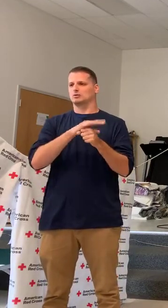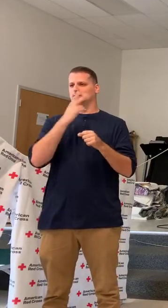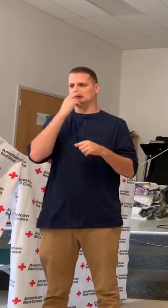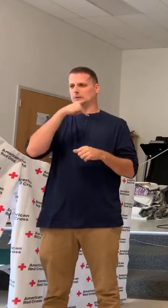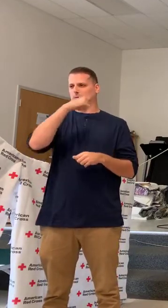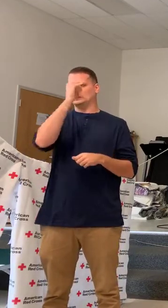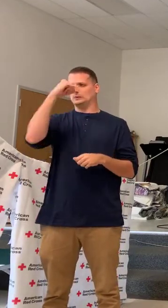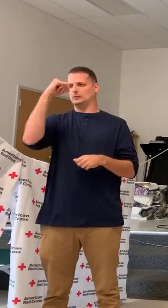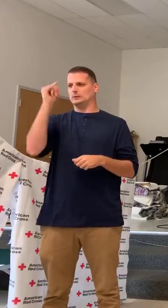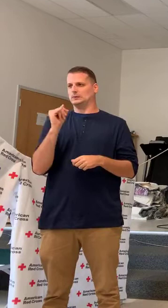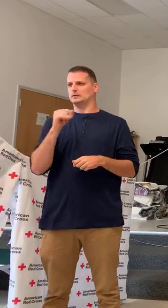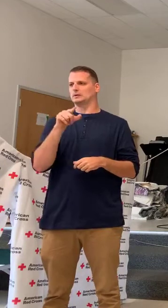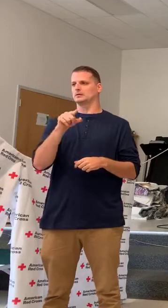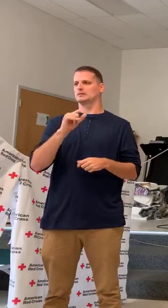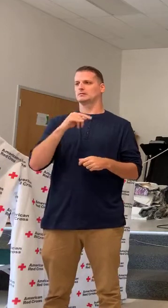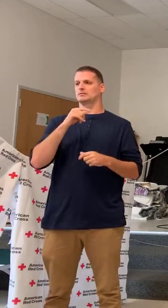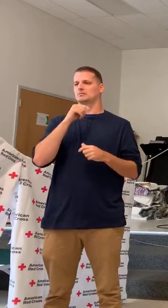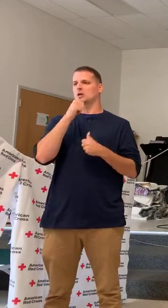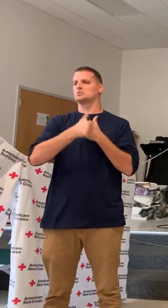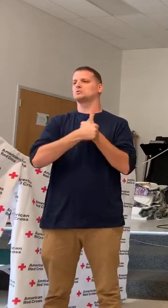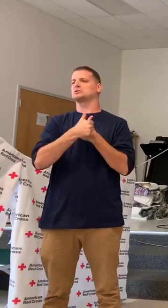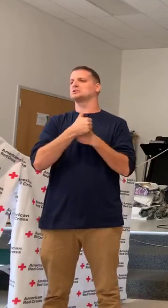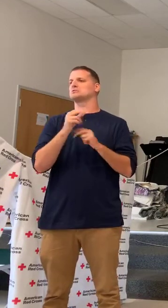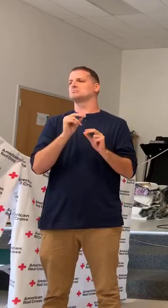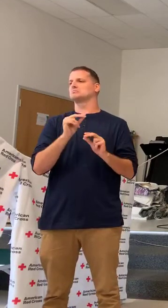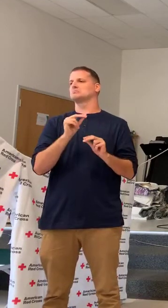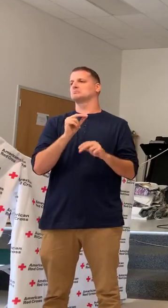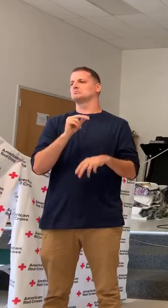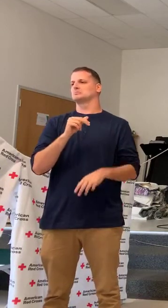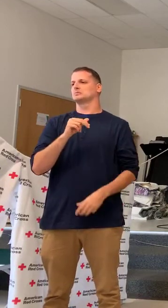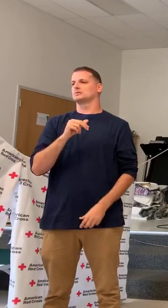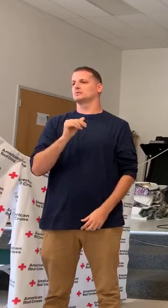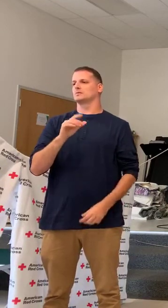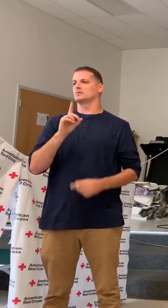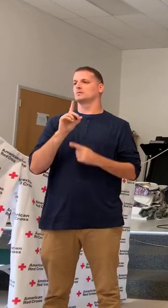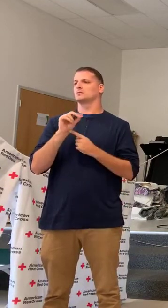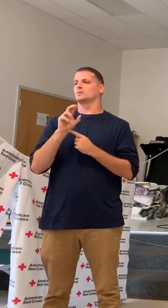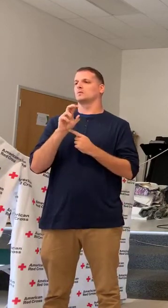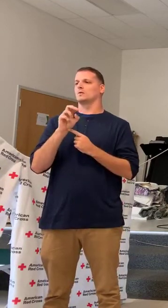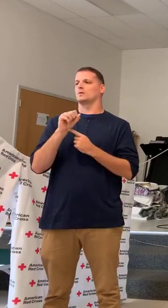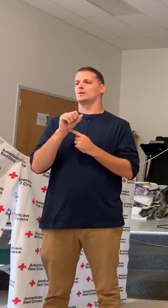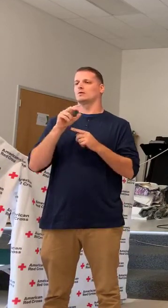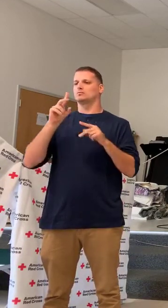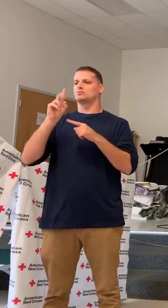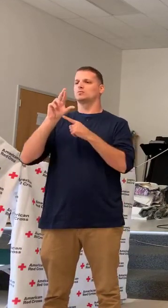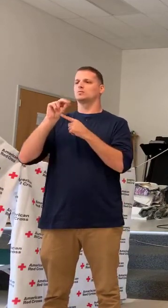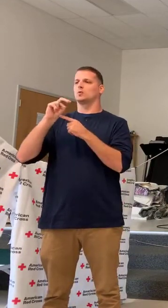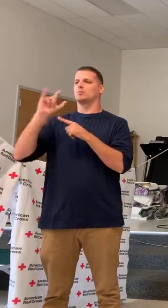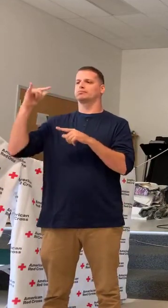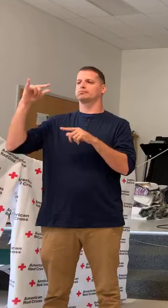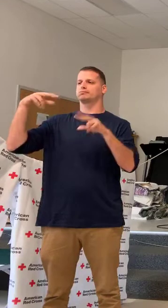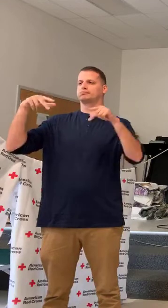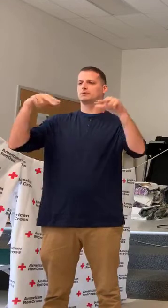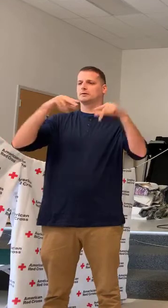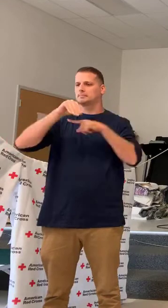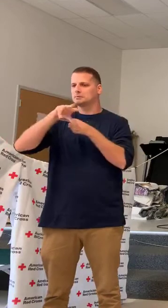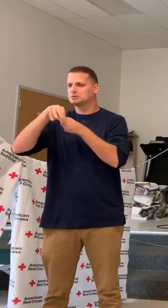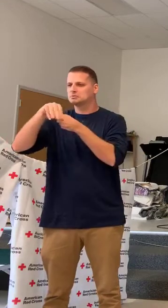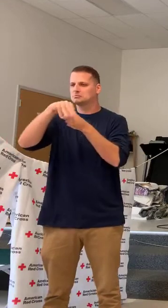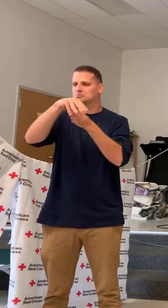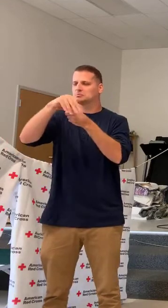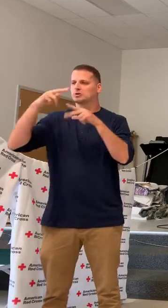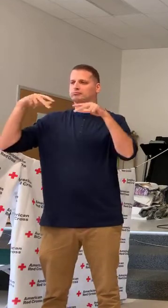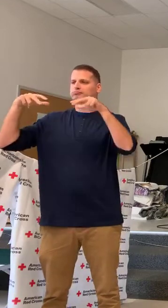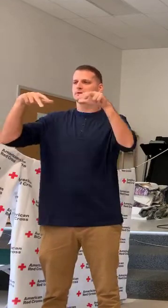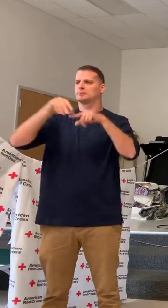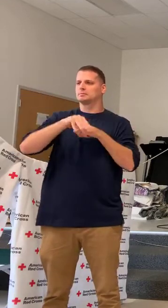real threat to get out. We flew drones up here on the northwest corner on these spot fires out here. So we have drones that have